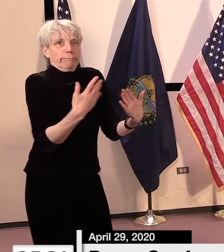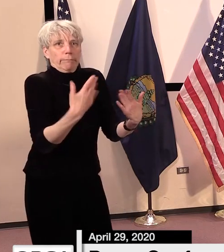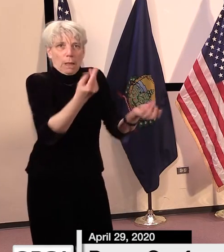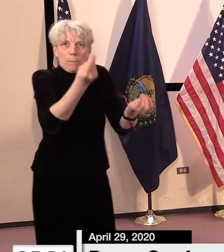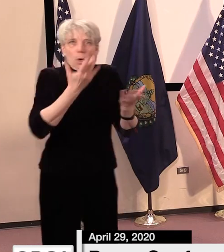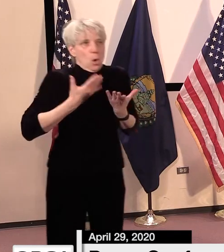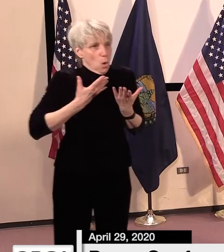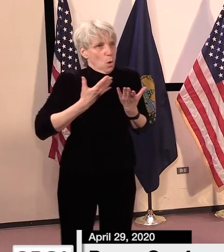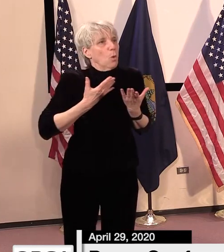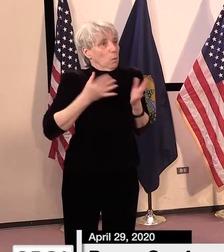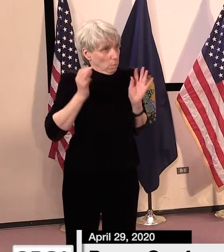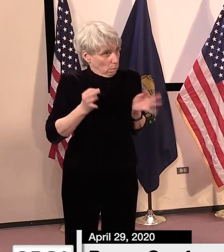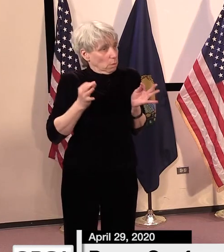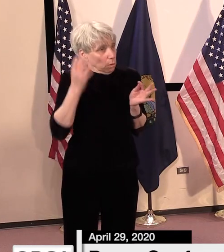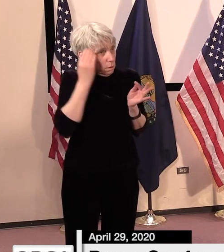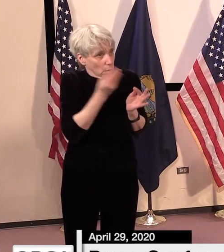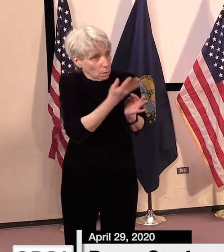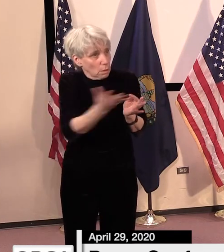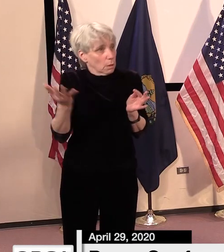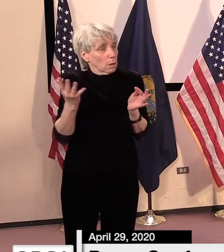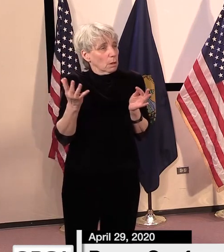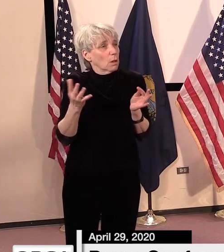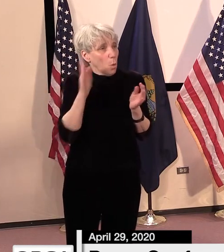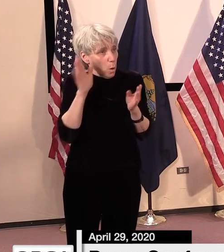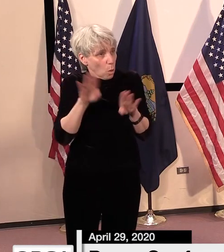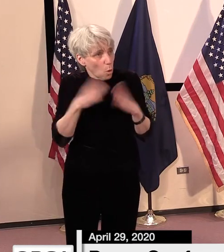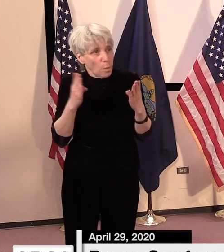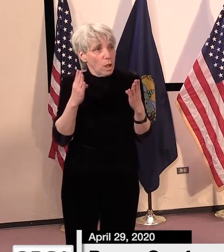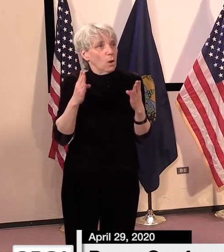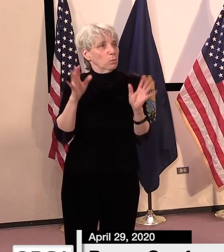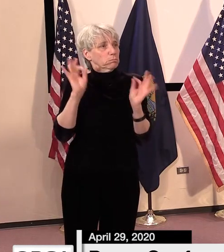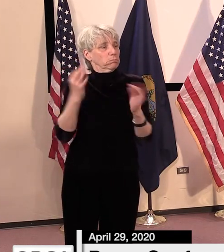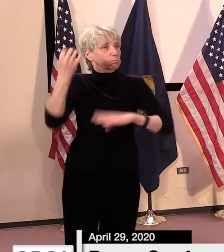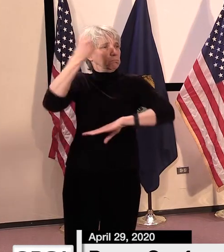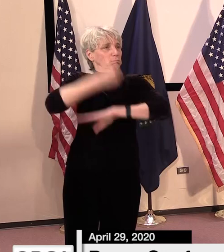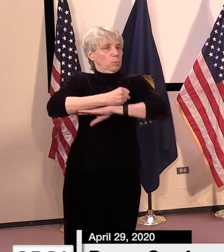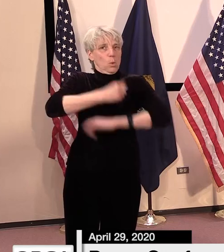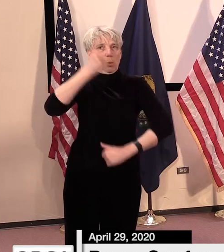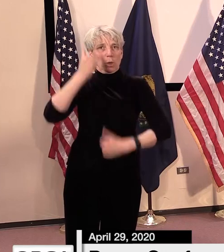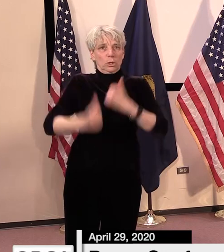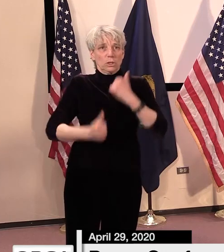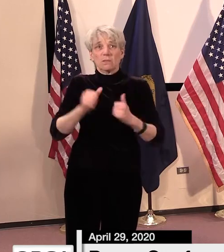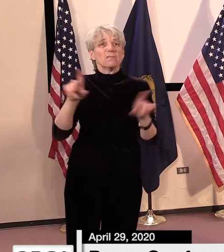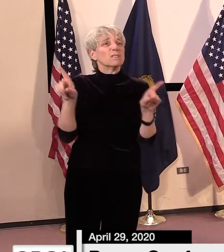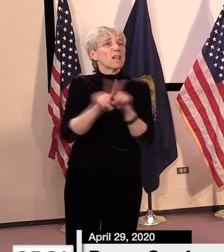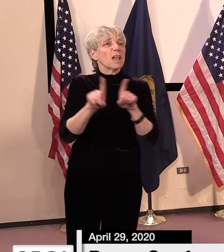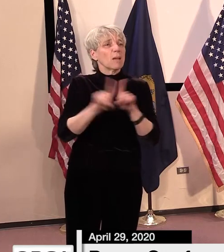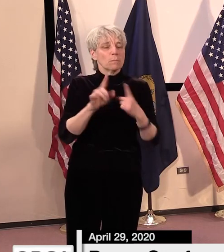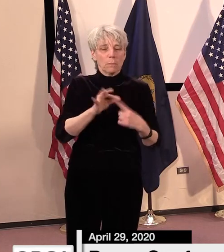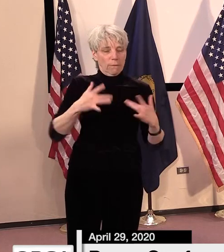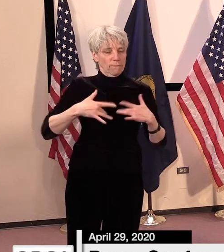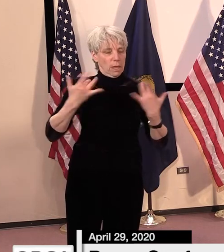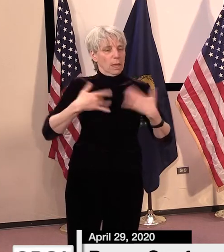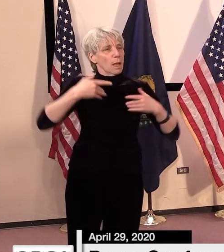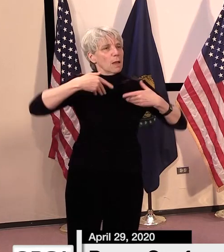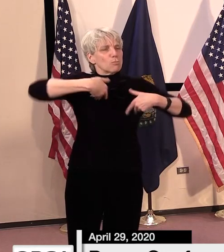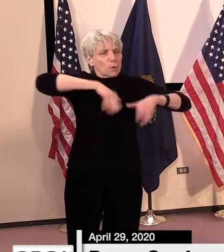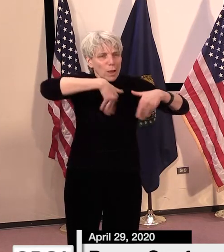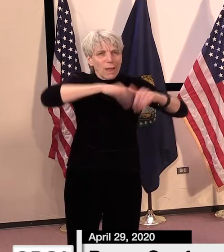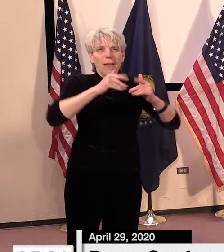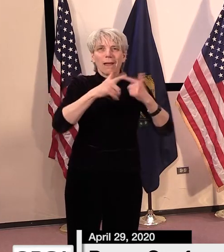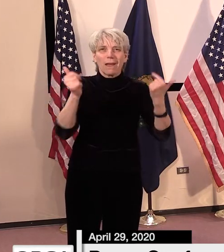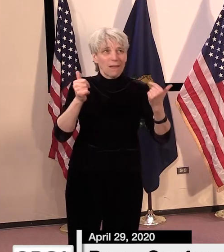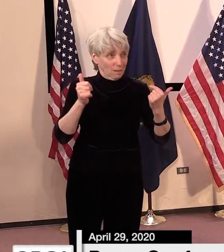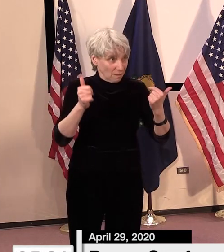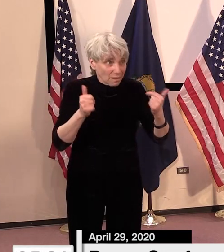certain point in order to know, or even events, you know, parades and so forth, to know whether there's